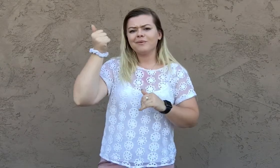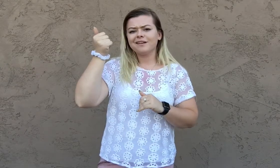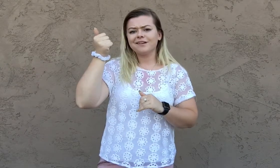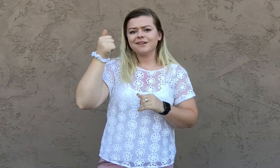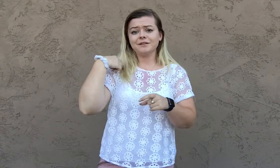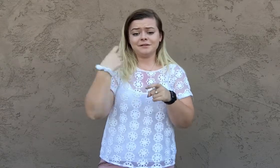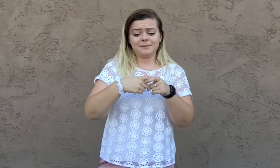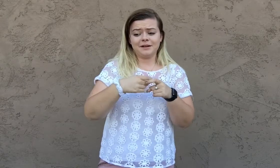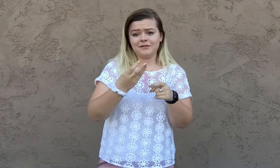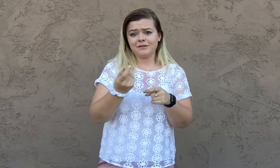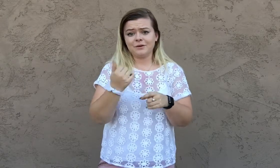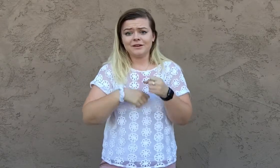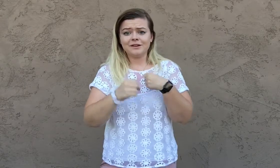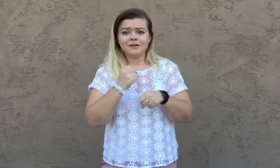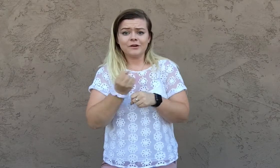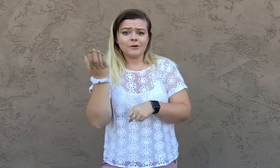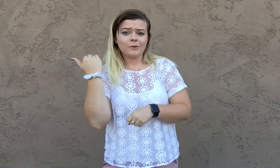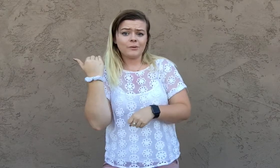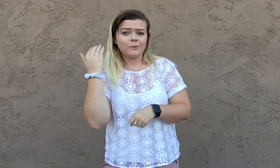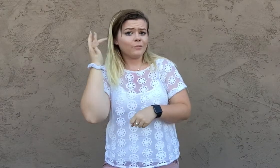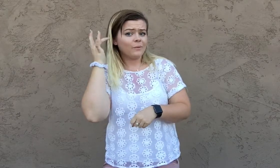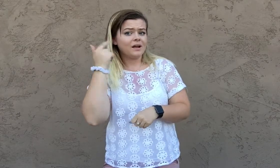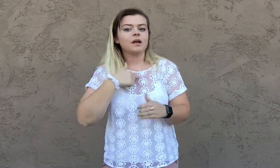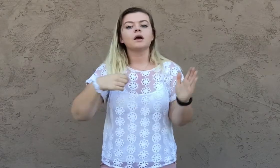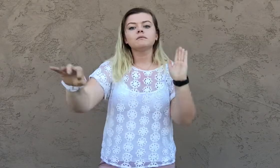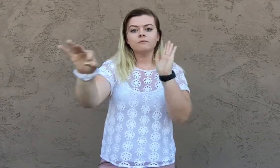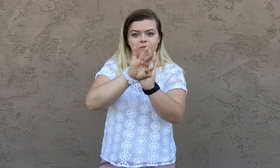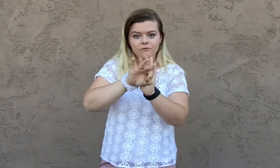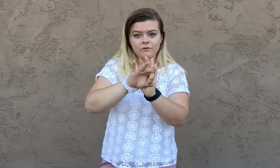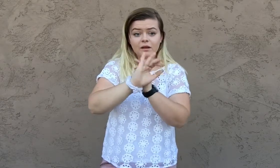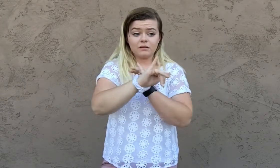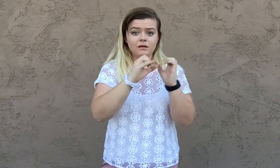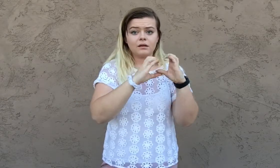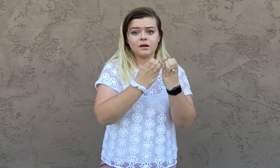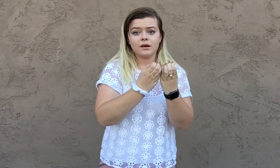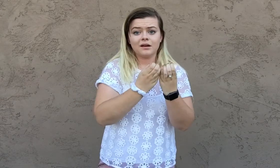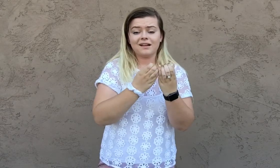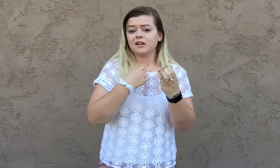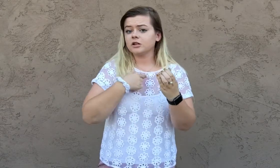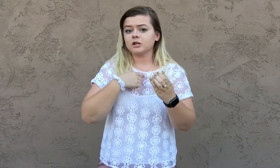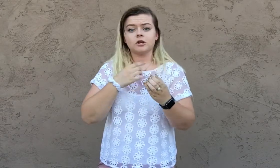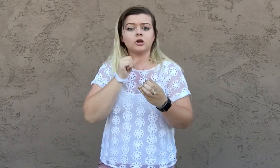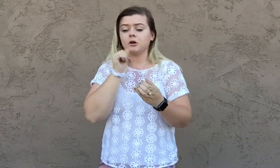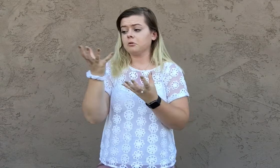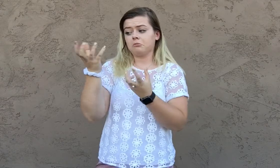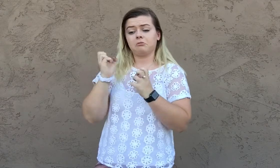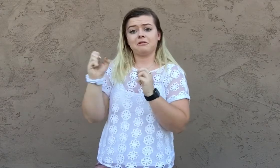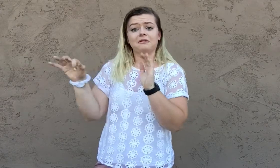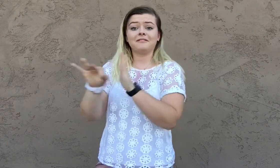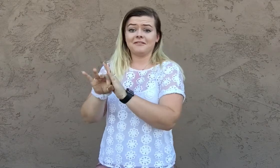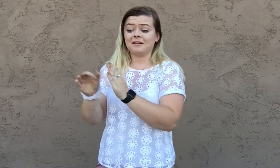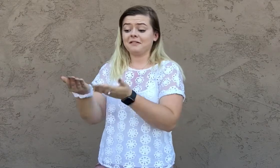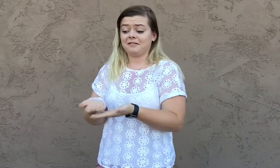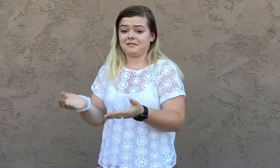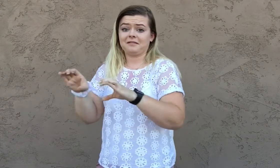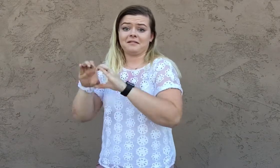I hope better than Spanish last year. Why? Because I failed that class and I do not want to fail this